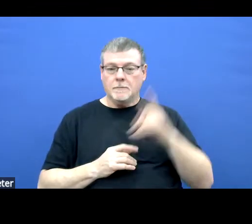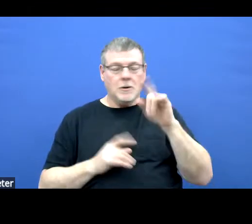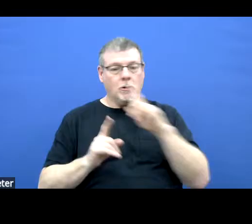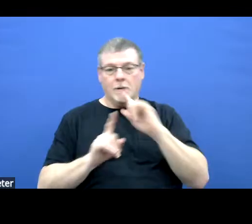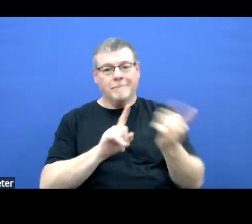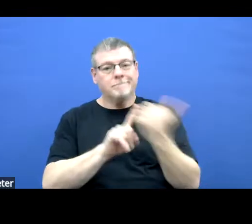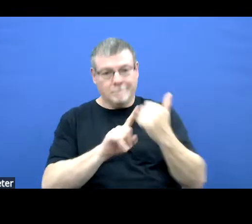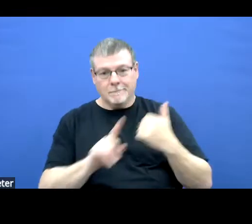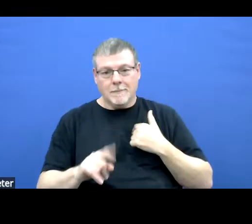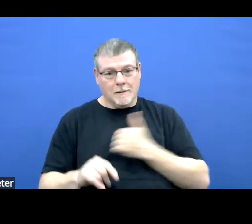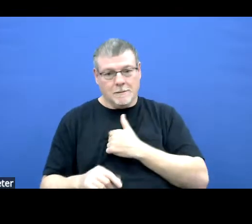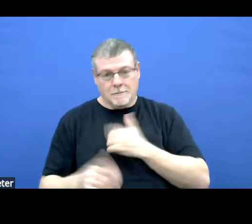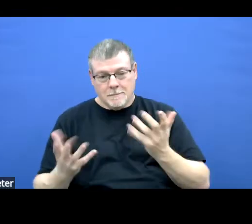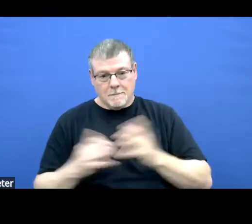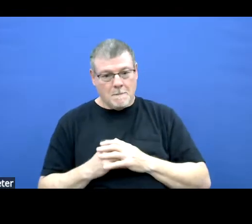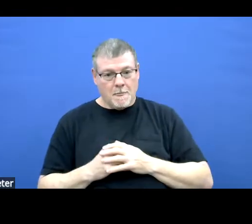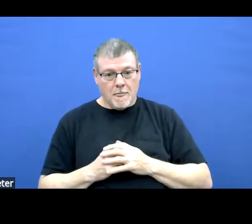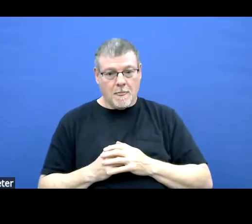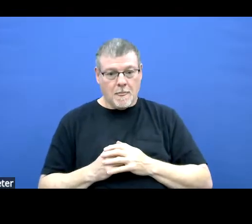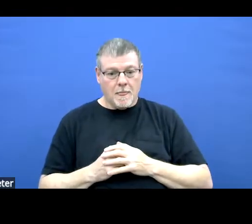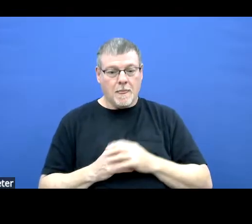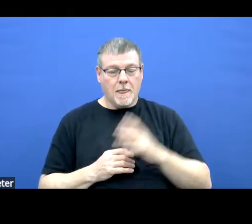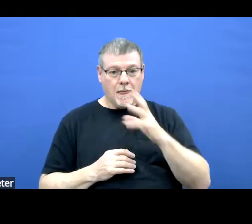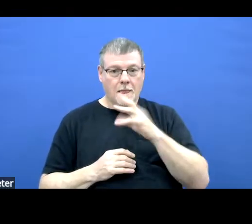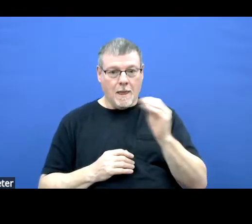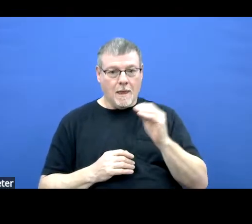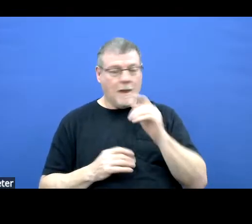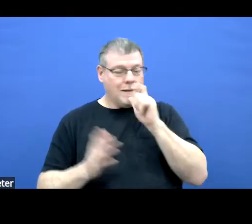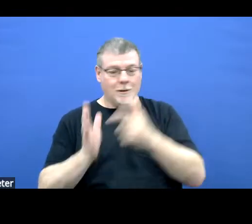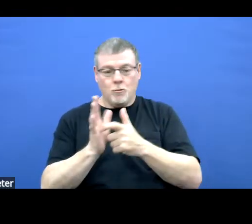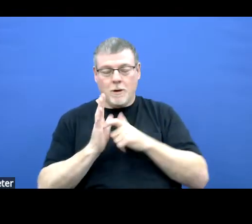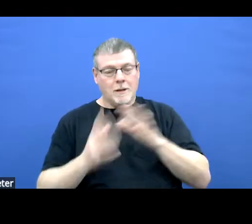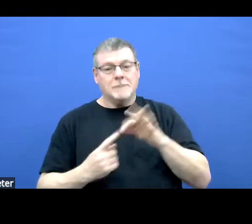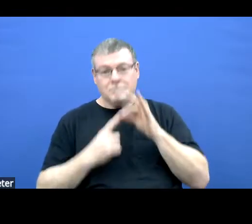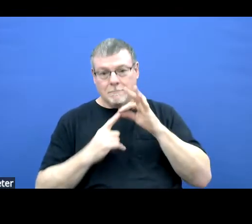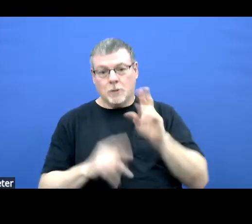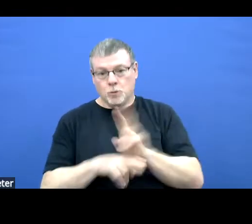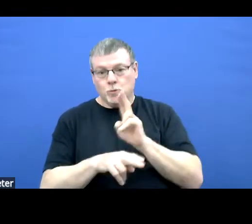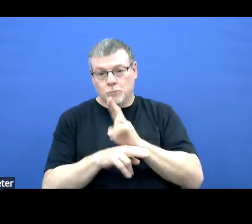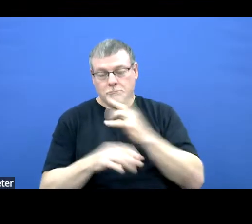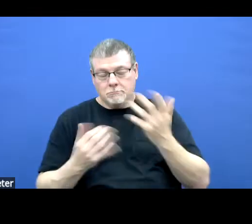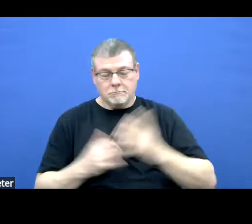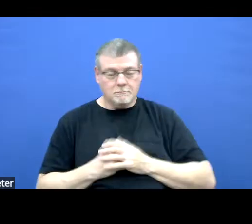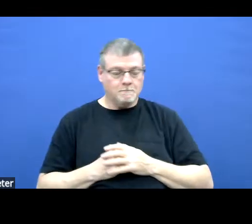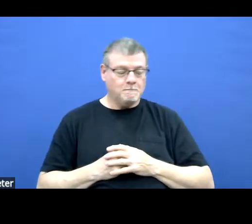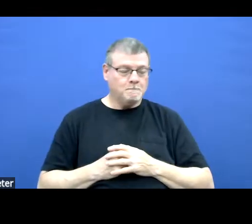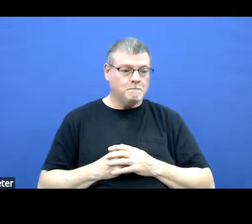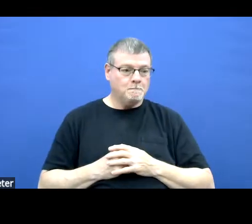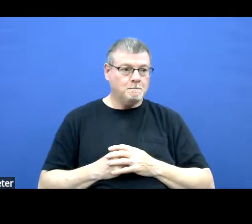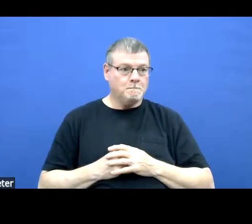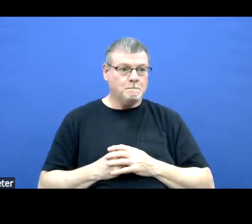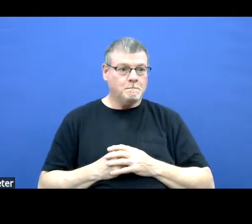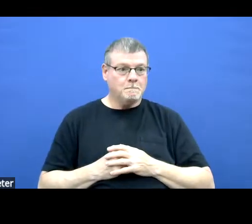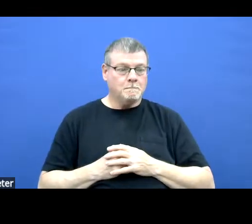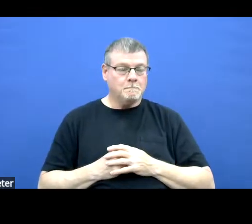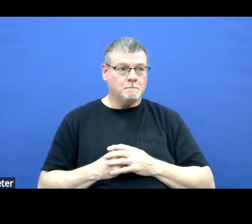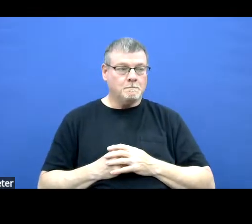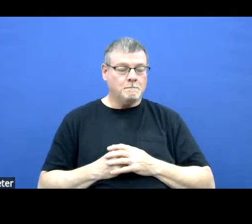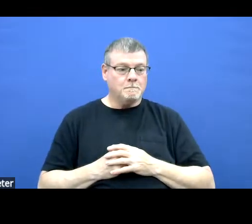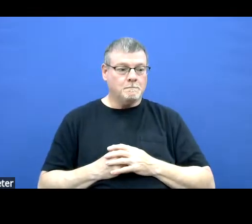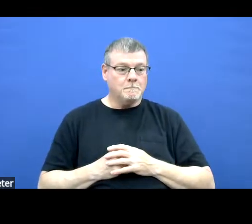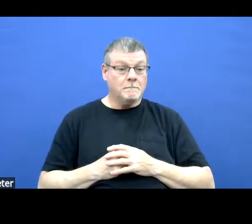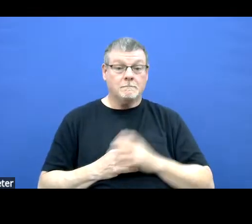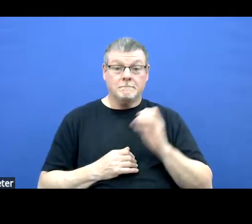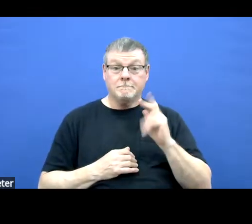because when you read the language, it could certainly be interpreted that it didn't require a special use permit. We just want to fix that. So